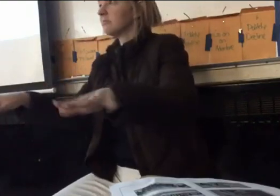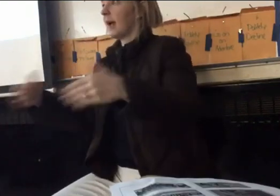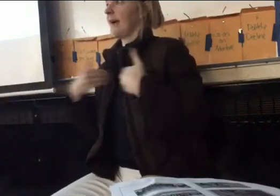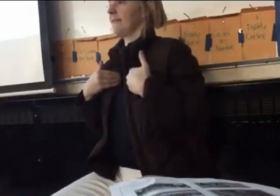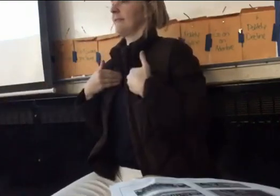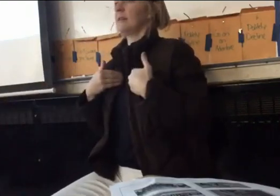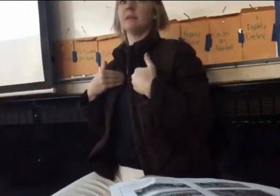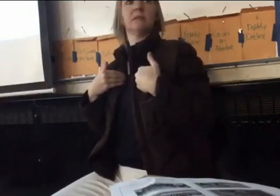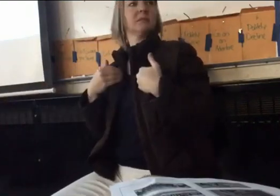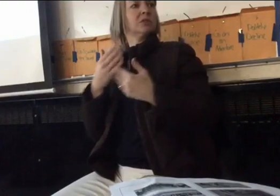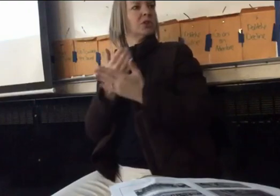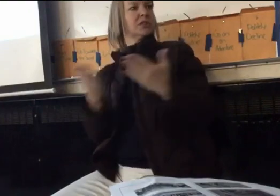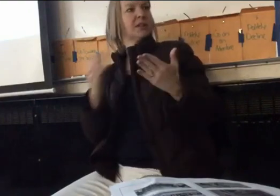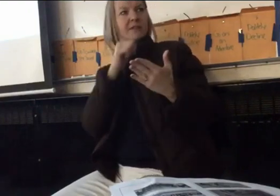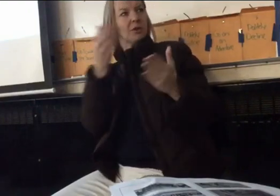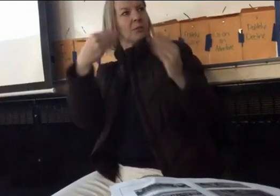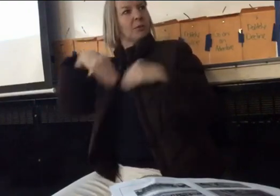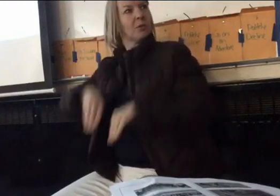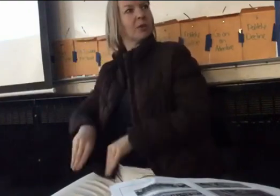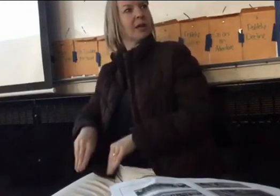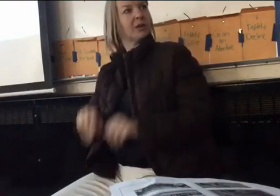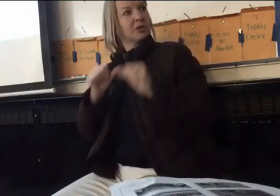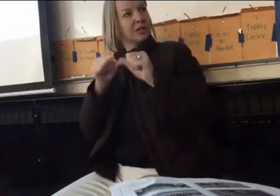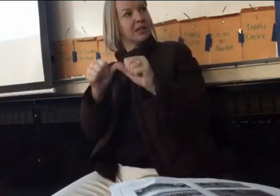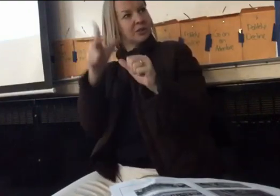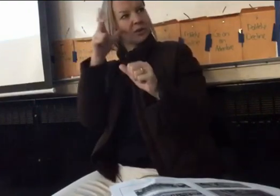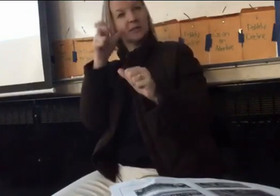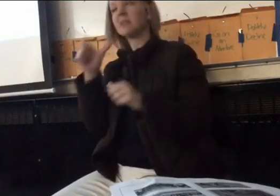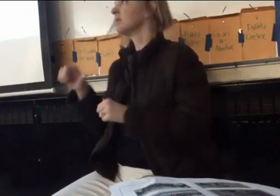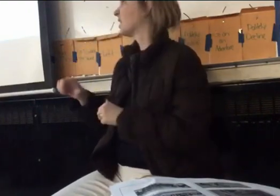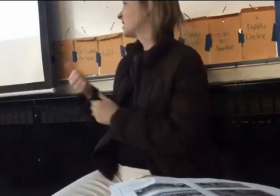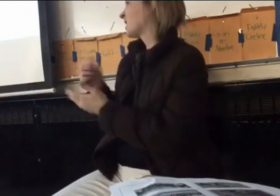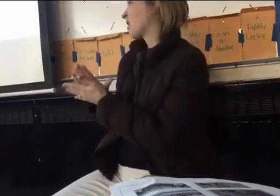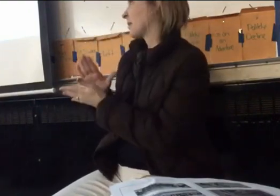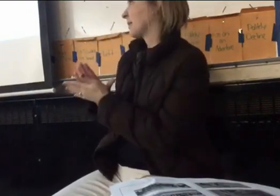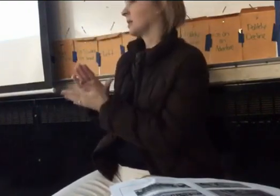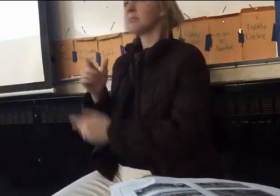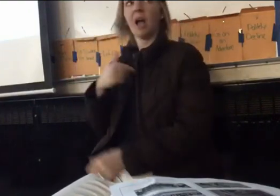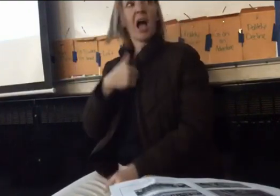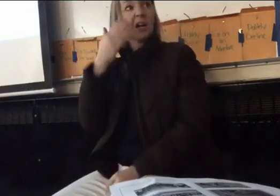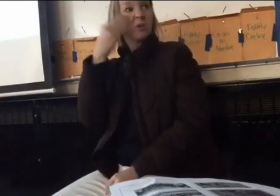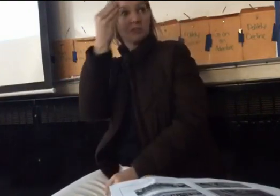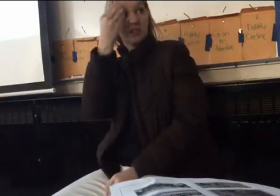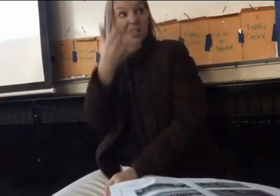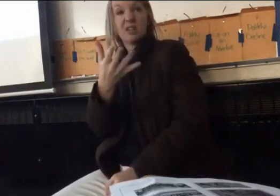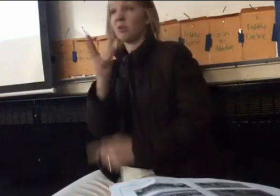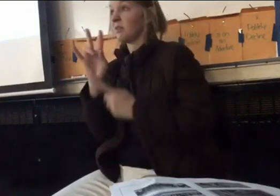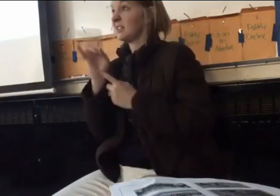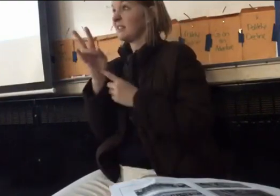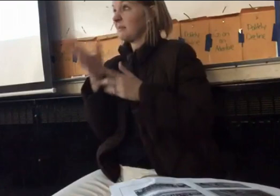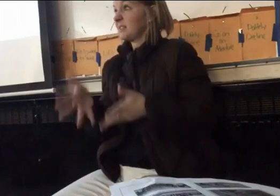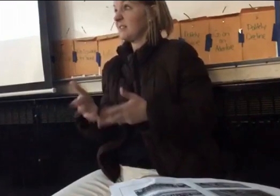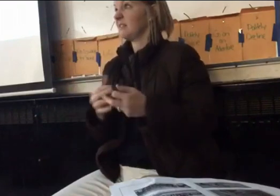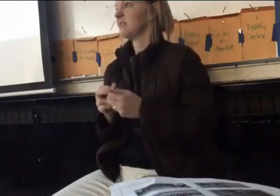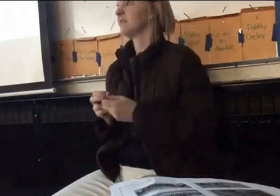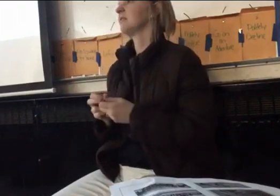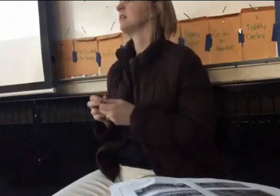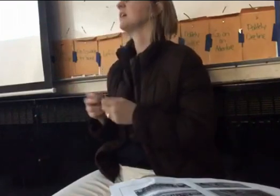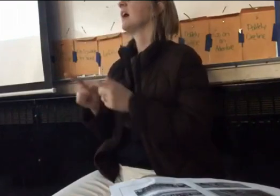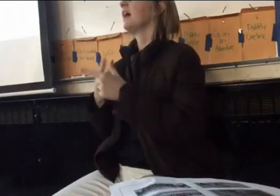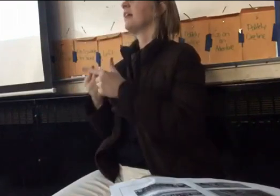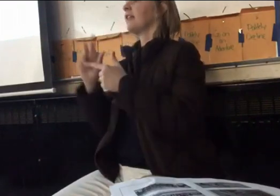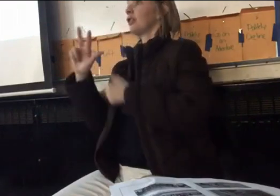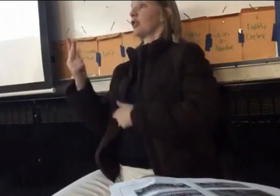you not to put your stuff away, by the way, so you can continue to listen. Okay, I'm just letting you know, because you still have 7 minutes left. And then